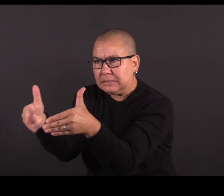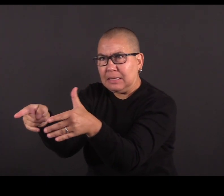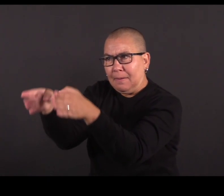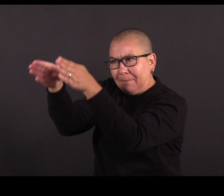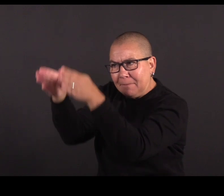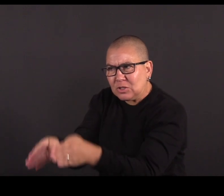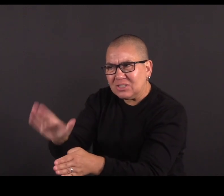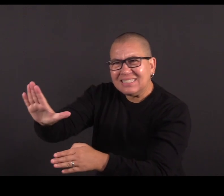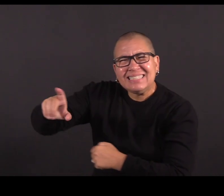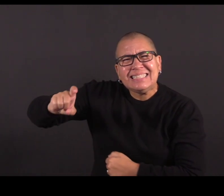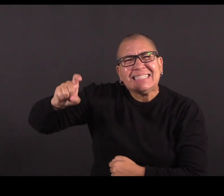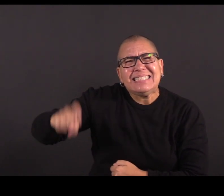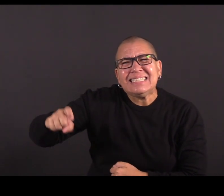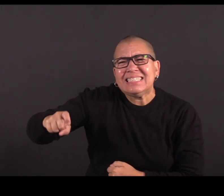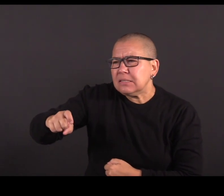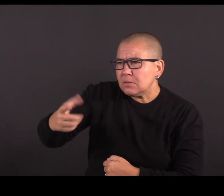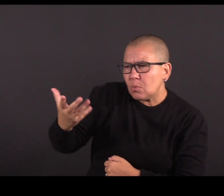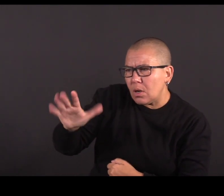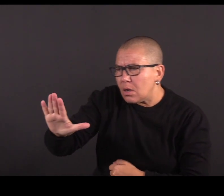program participants.